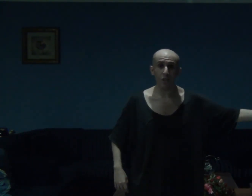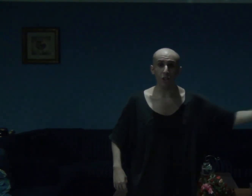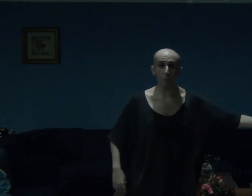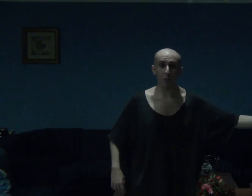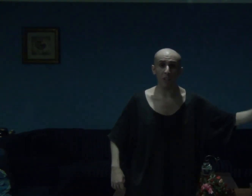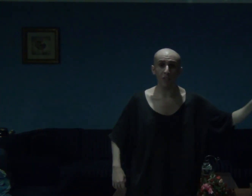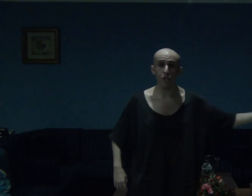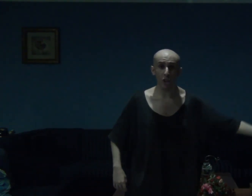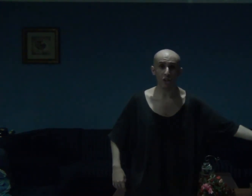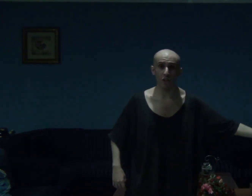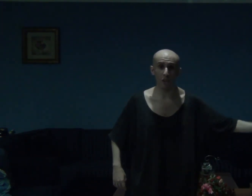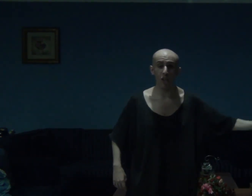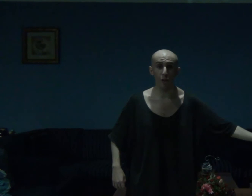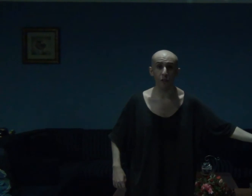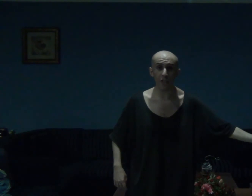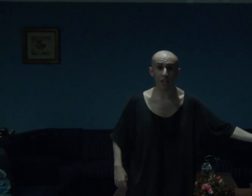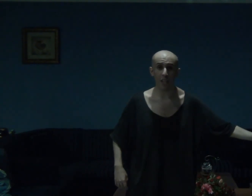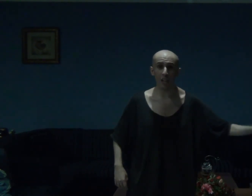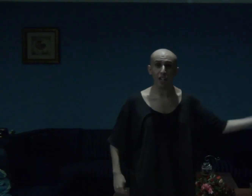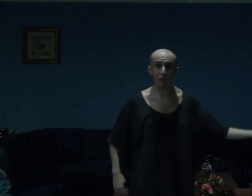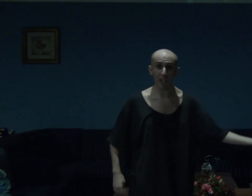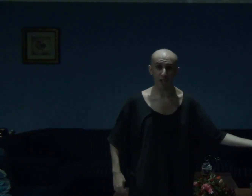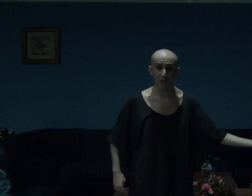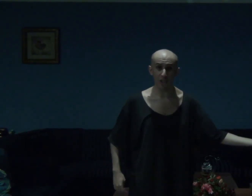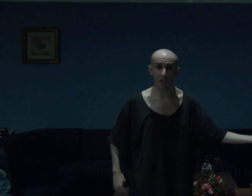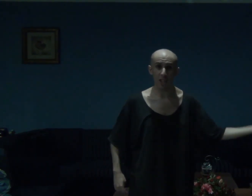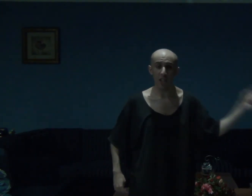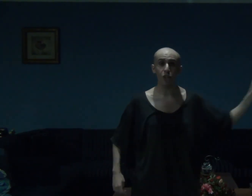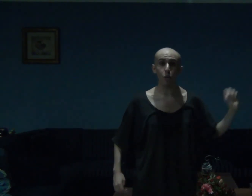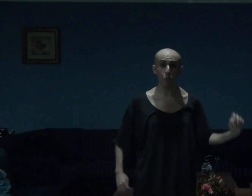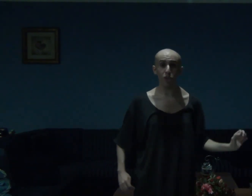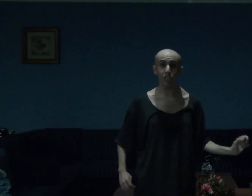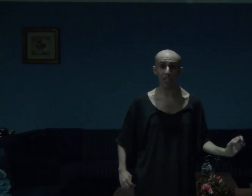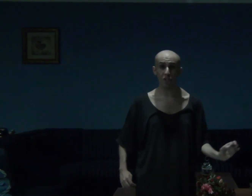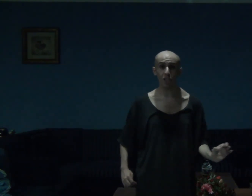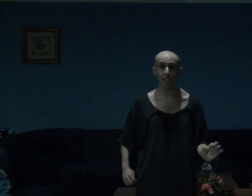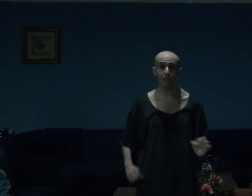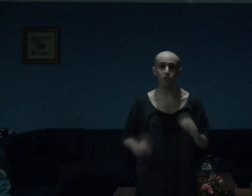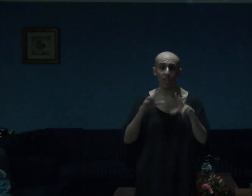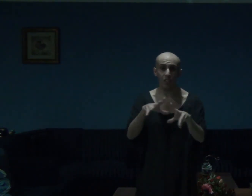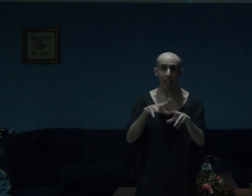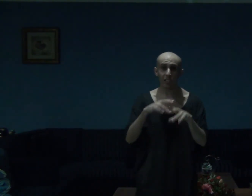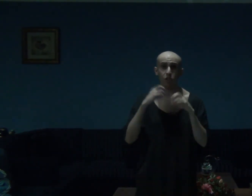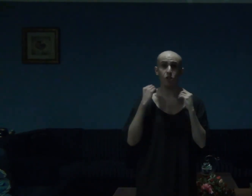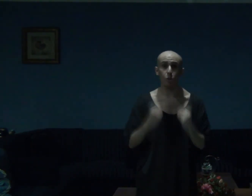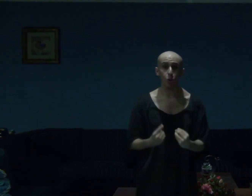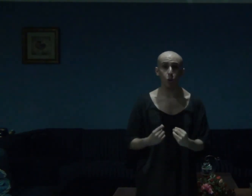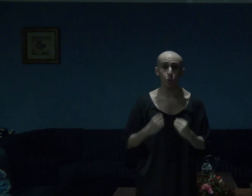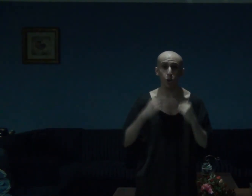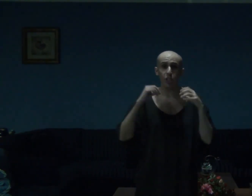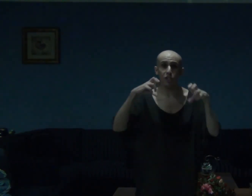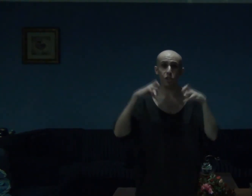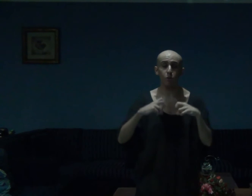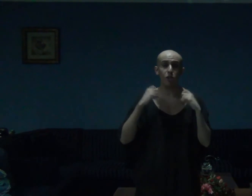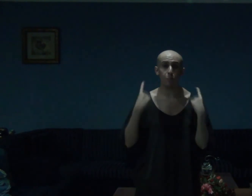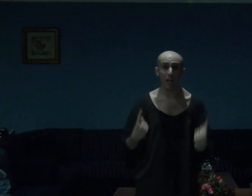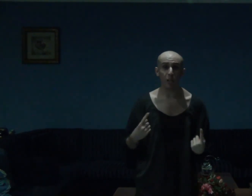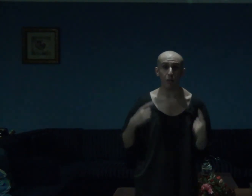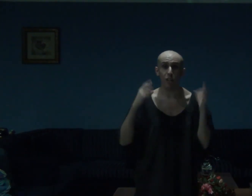their beloved daughter, Sophia, and vice versa. They would, guys and gals, and that is so cool and so inspiring